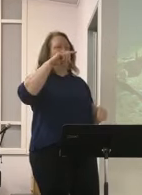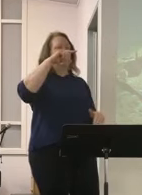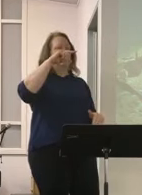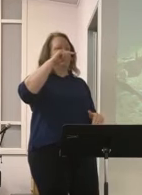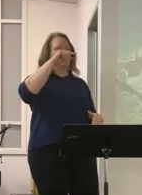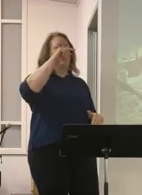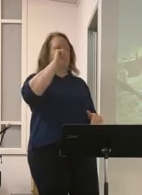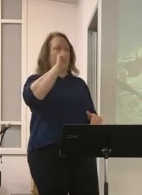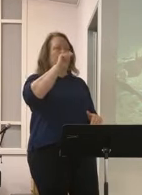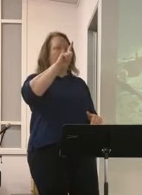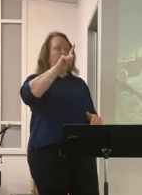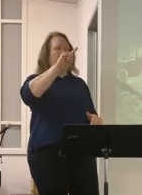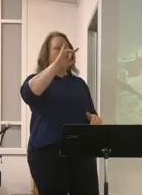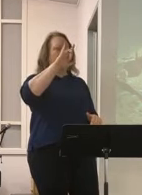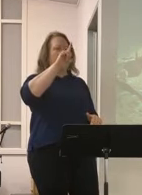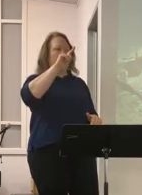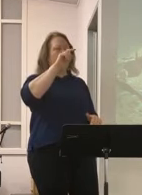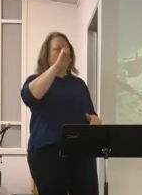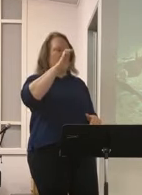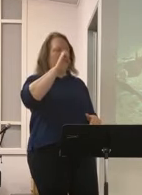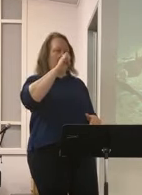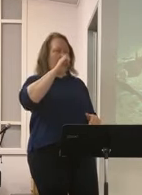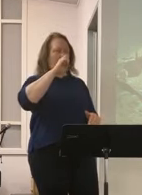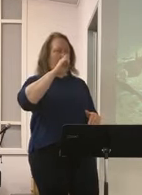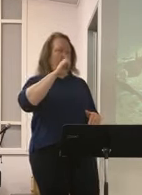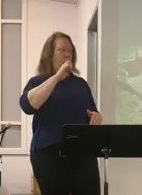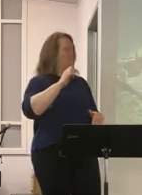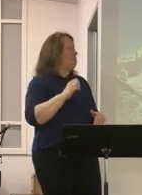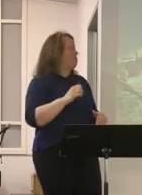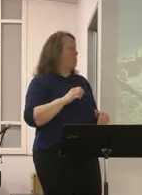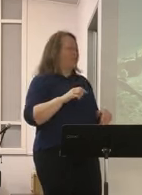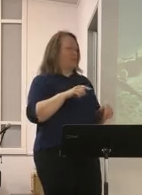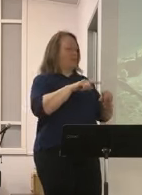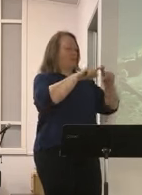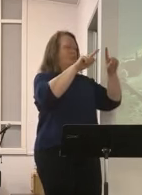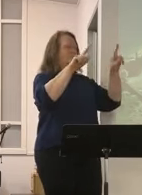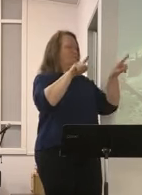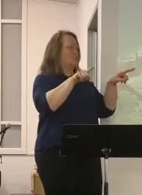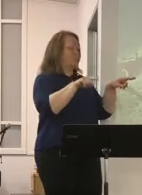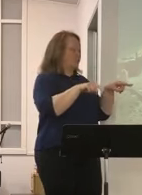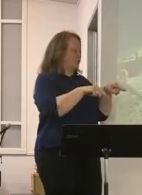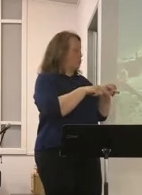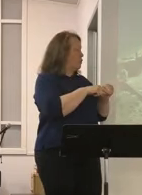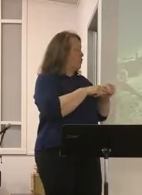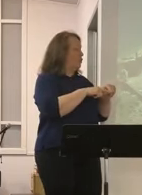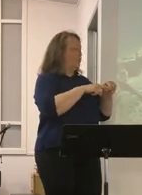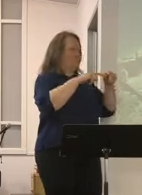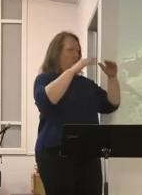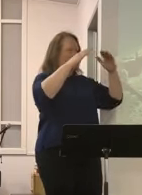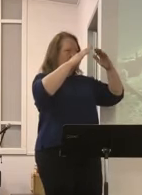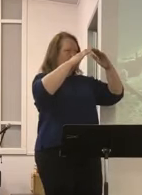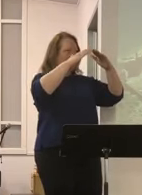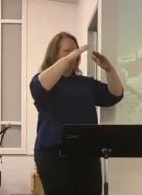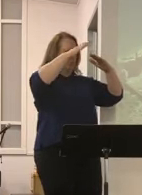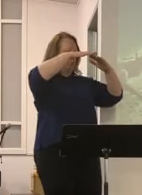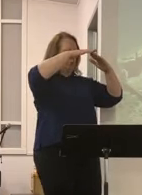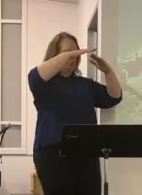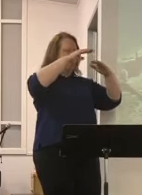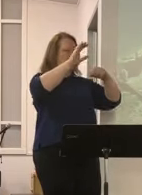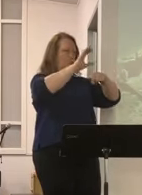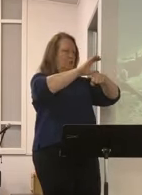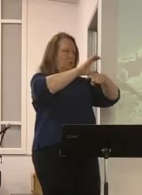Galilee. And that circular part there is that roof there is a